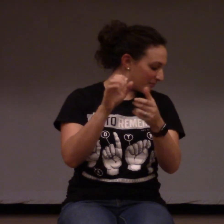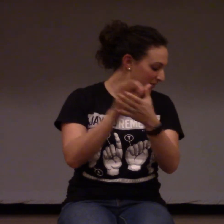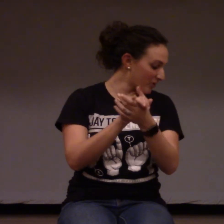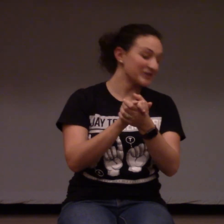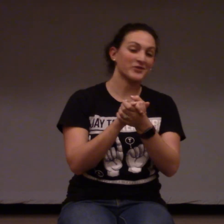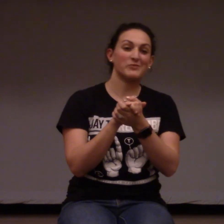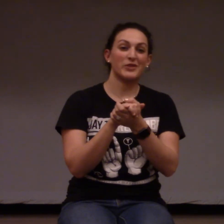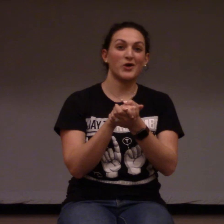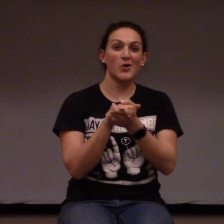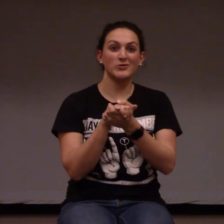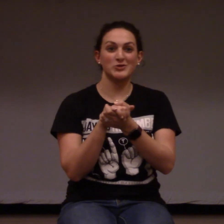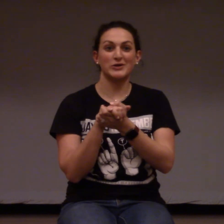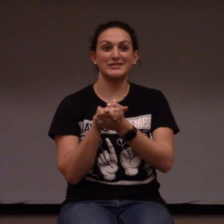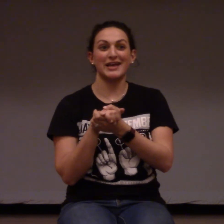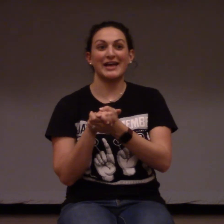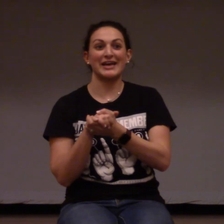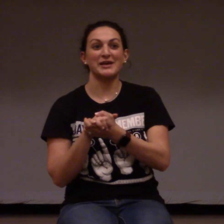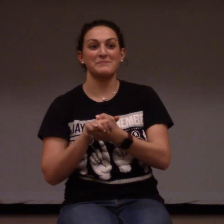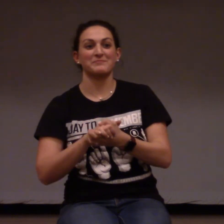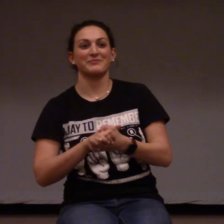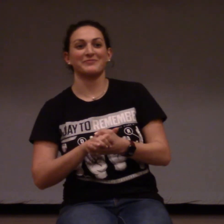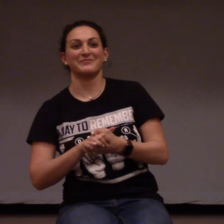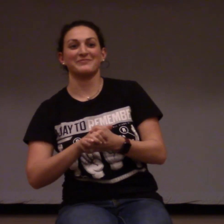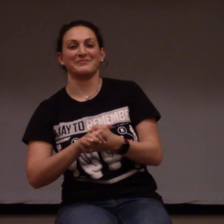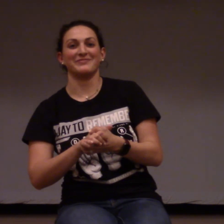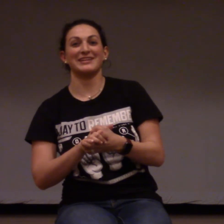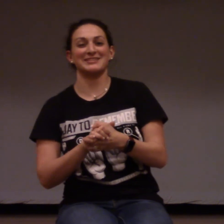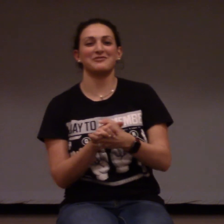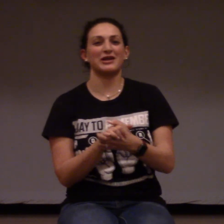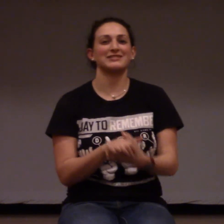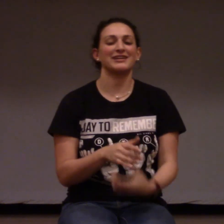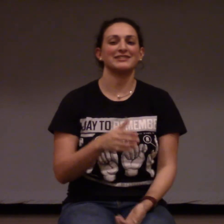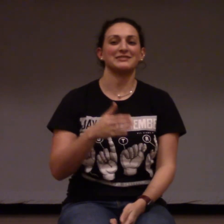Okay, so then with those you can say, let's see if you guys can get this one.